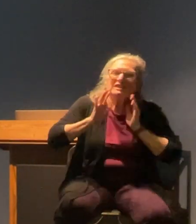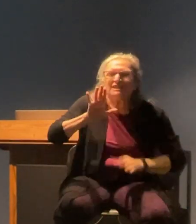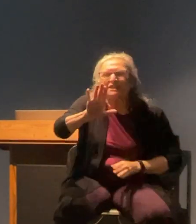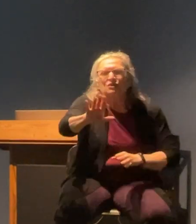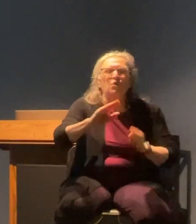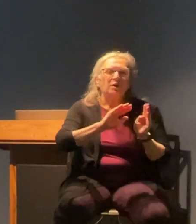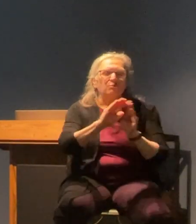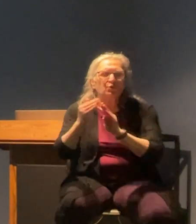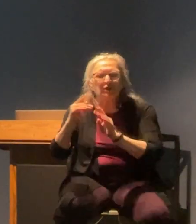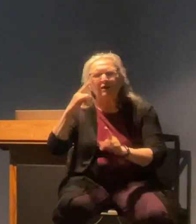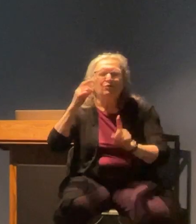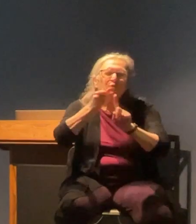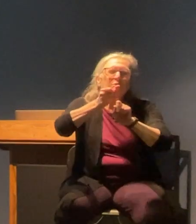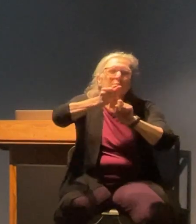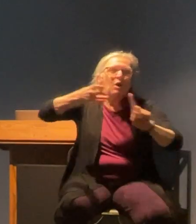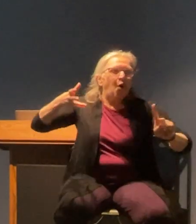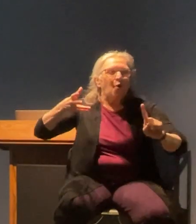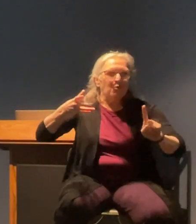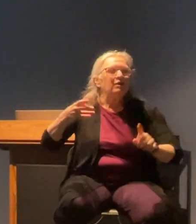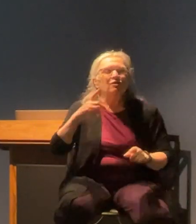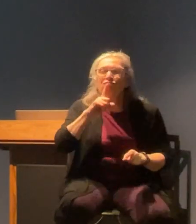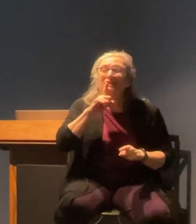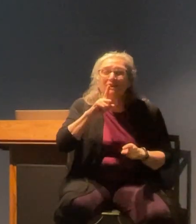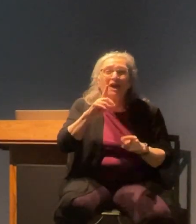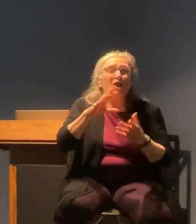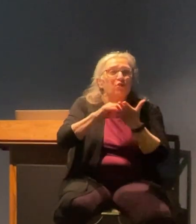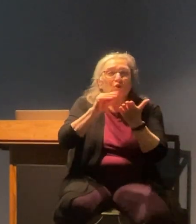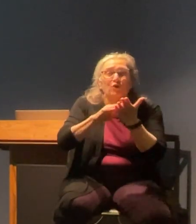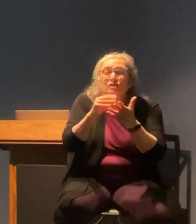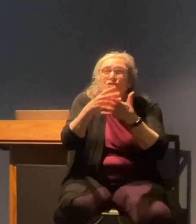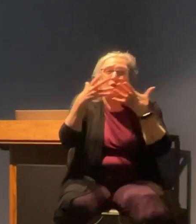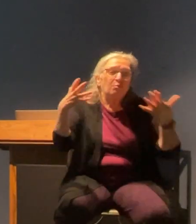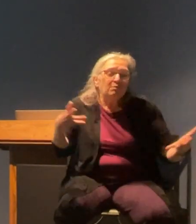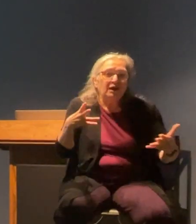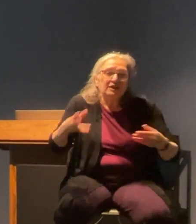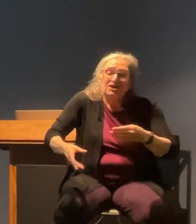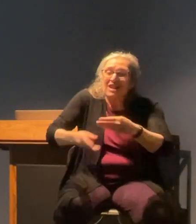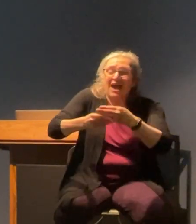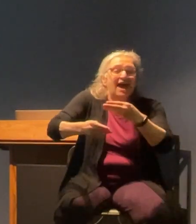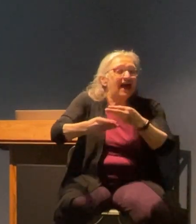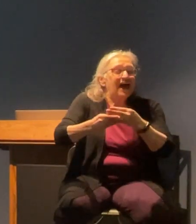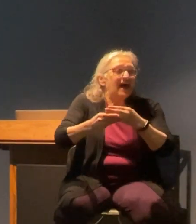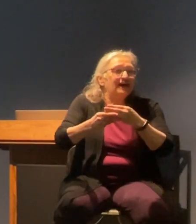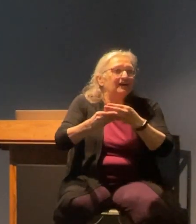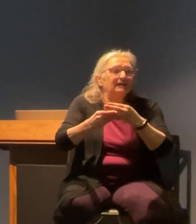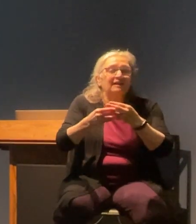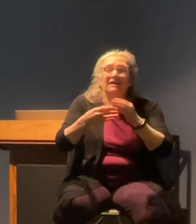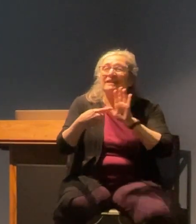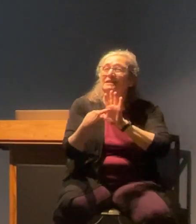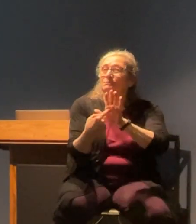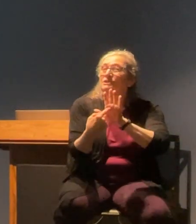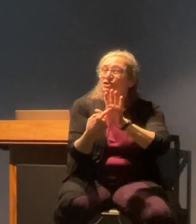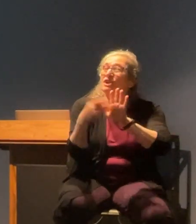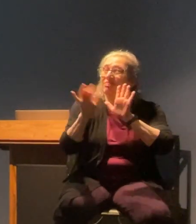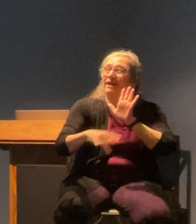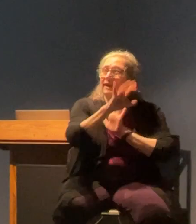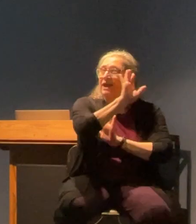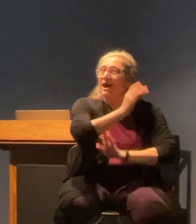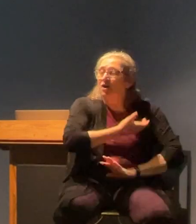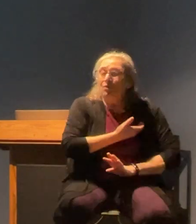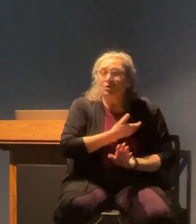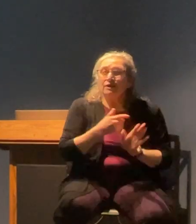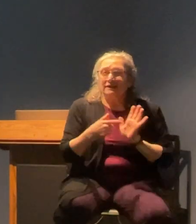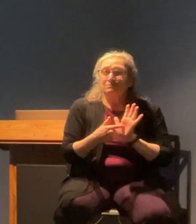community that can bring so much information and augment an exhibition like Nobody's Clothing as Disruptor.